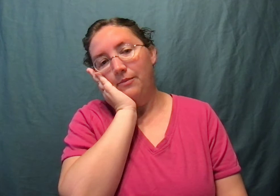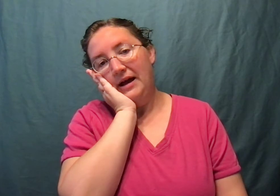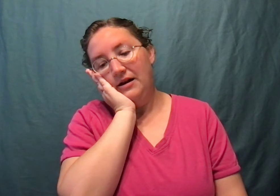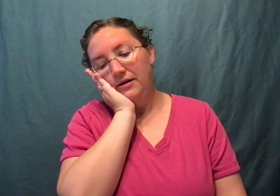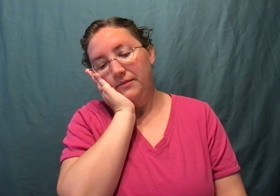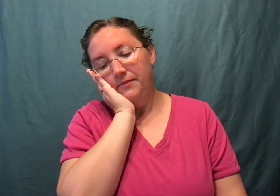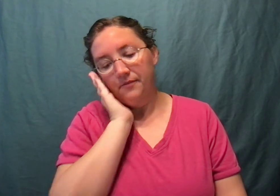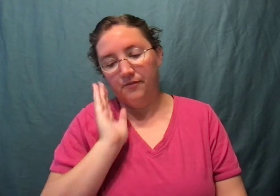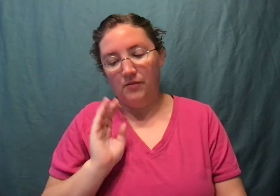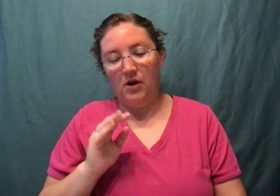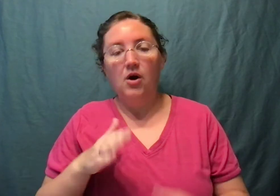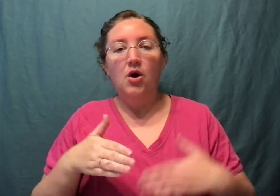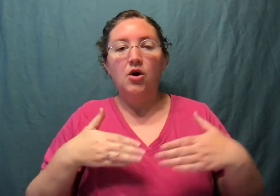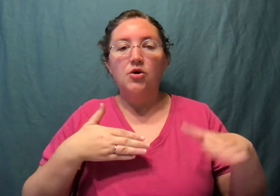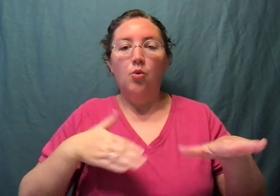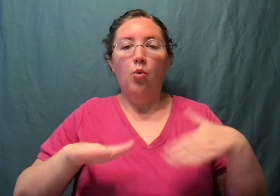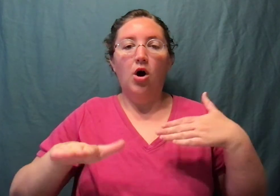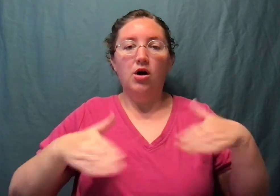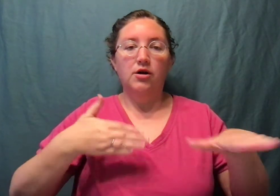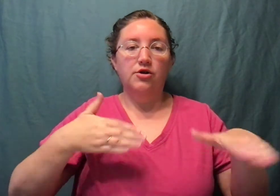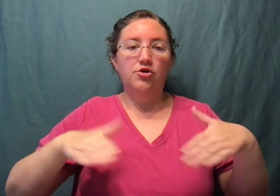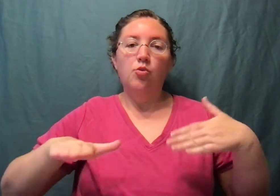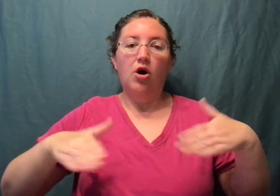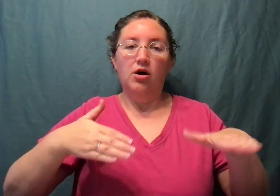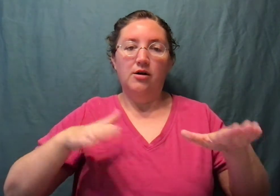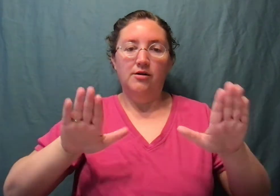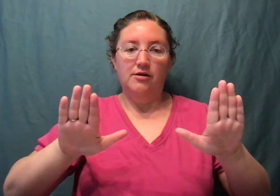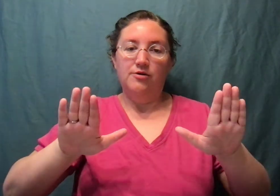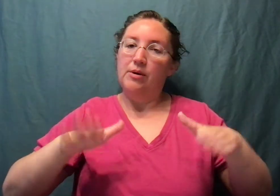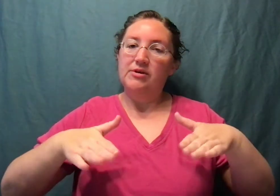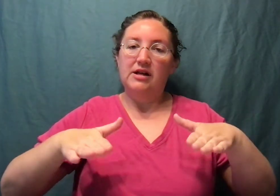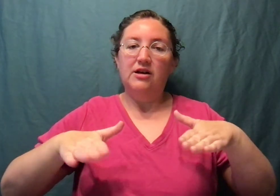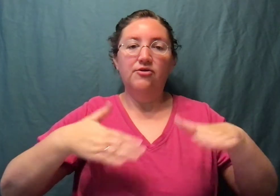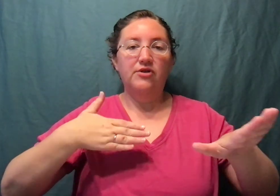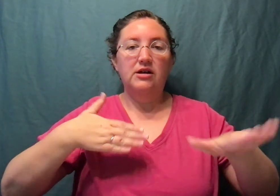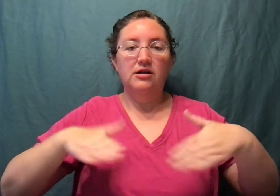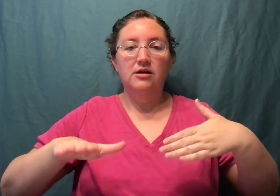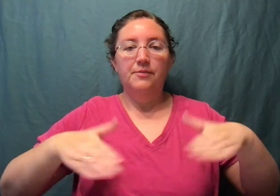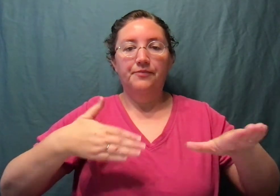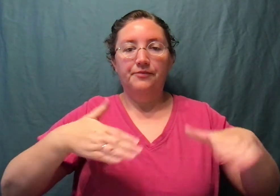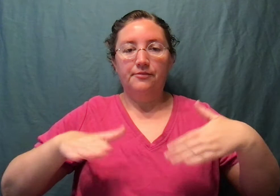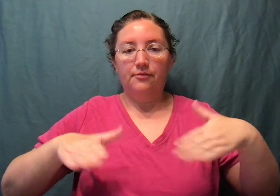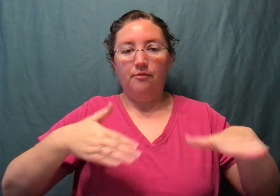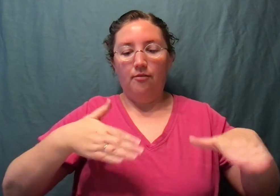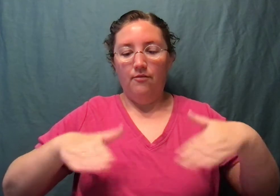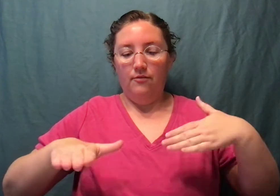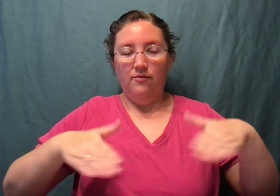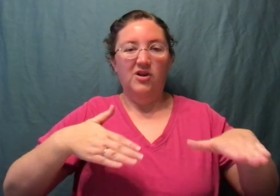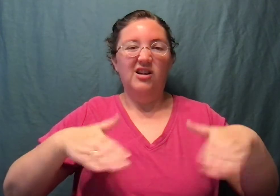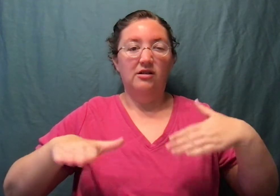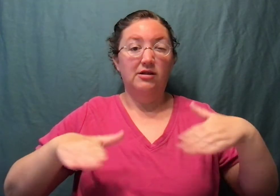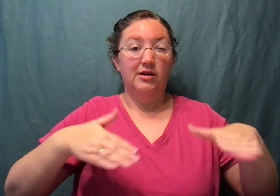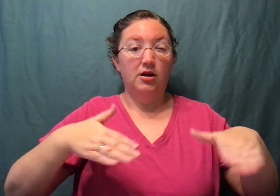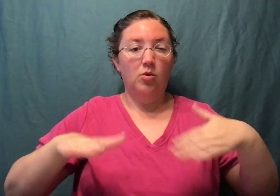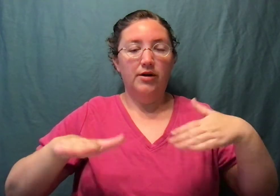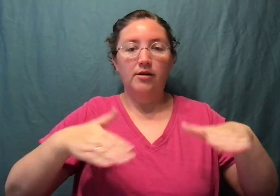Bed. Walk, to walk. He's representing your feet. Kind of looks like a duck walking, but